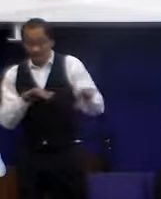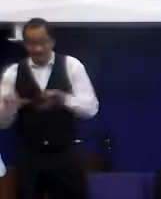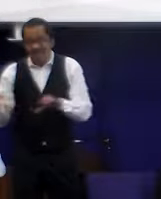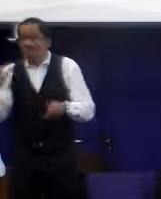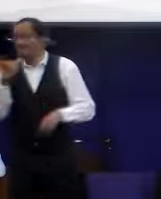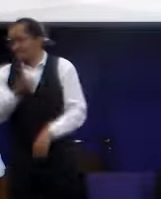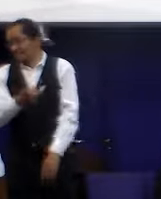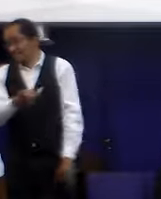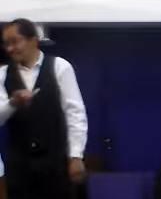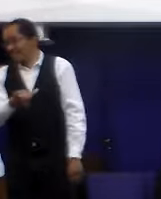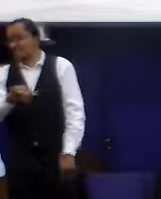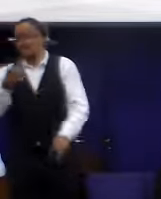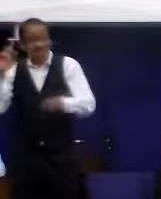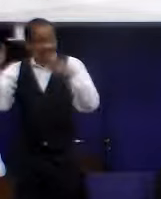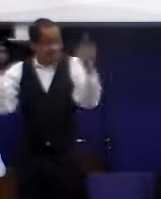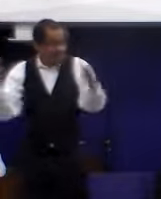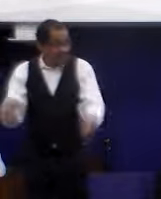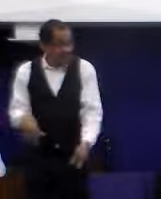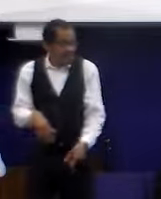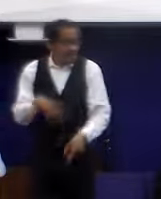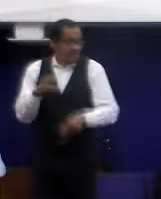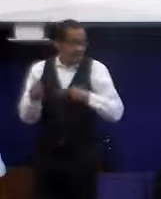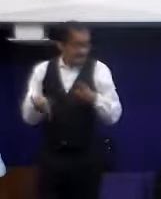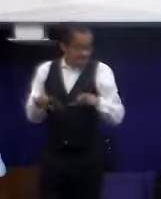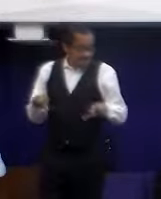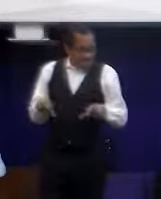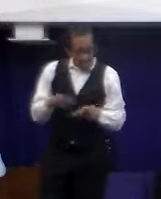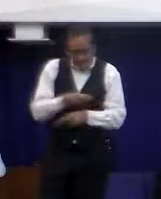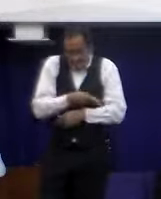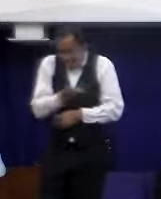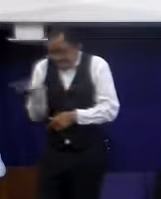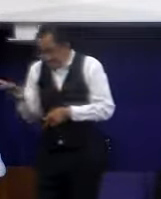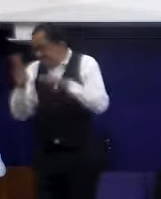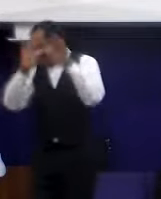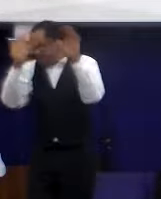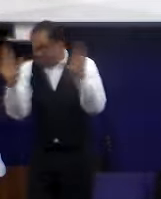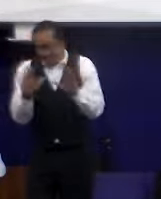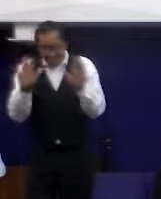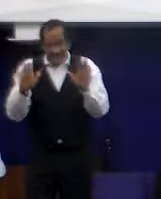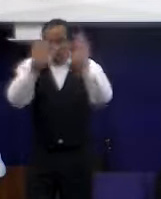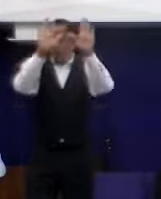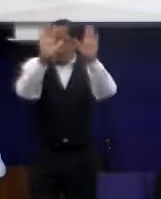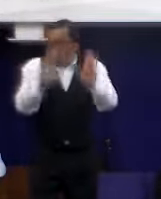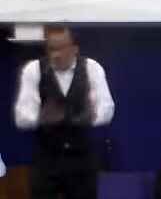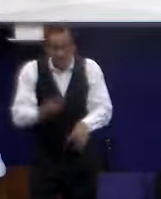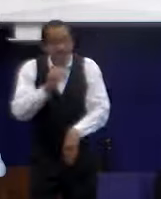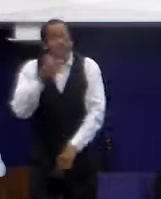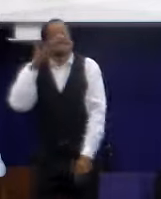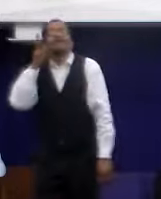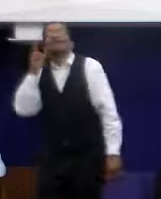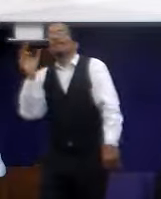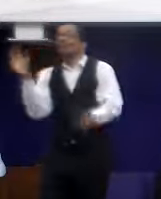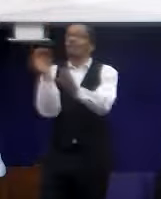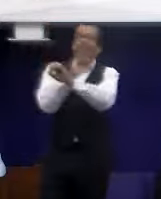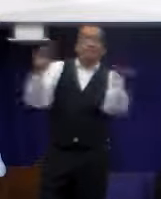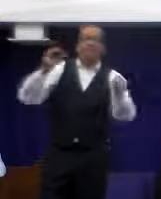Amen. There are those who freak in the pew Sunday after Sunday who are not listening to a thing that is being preached.